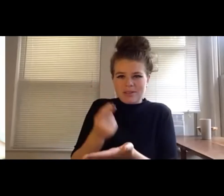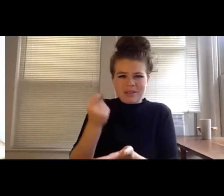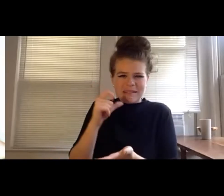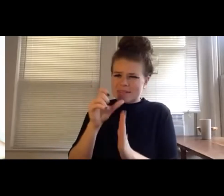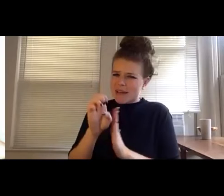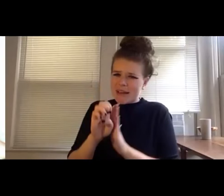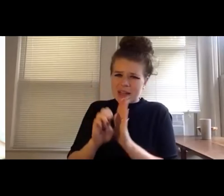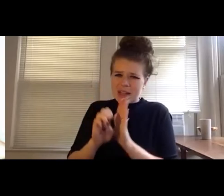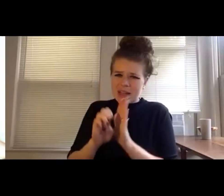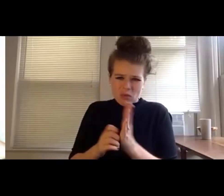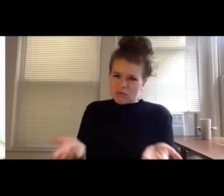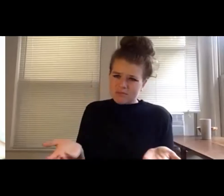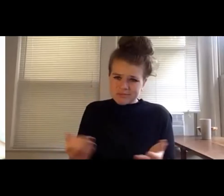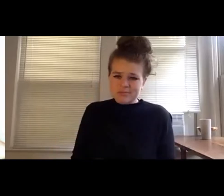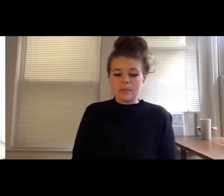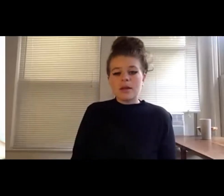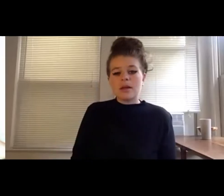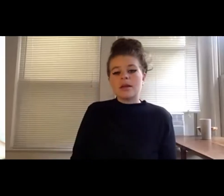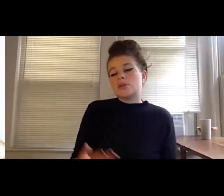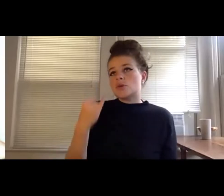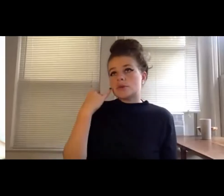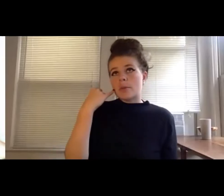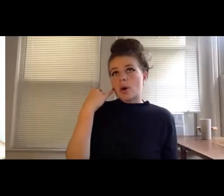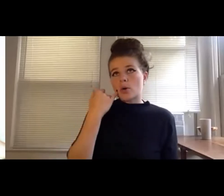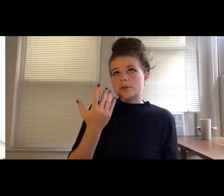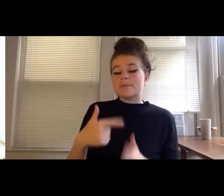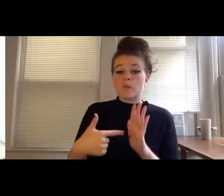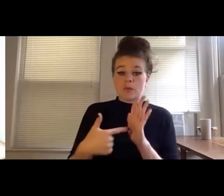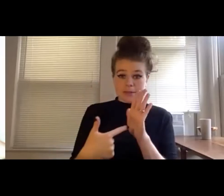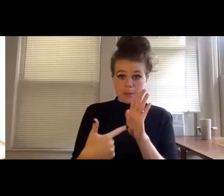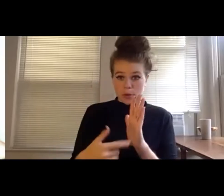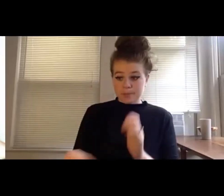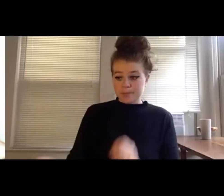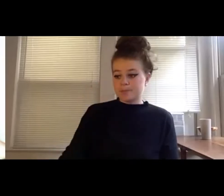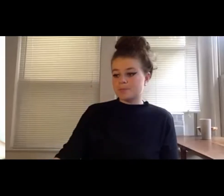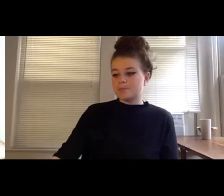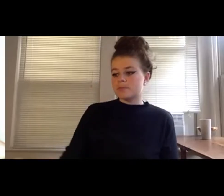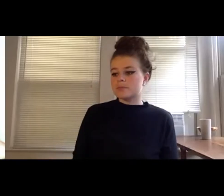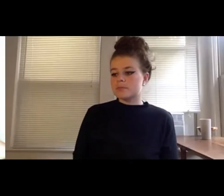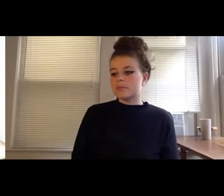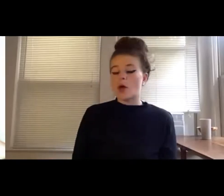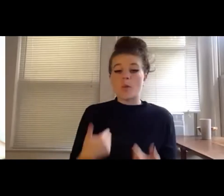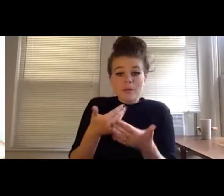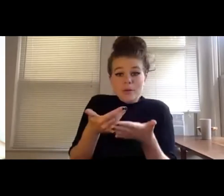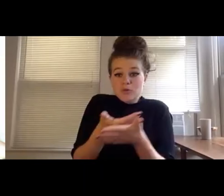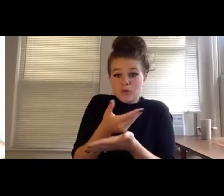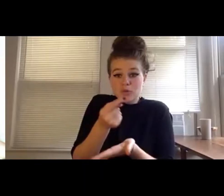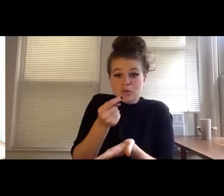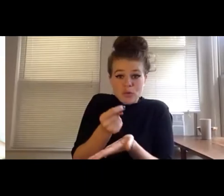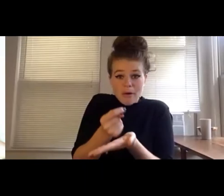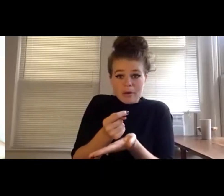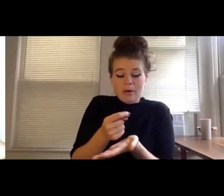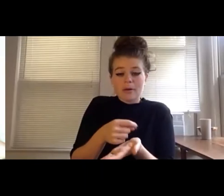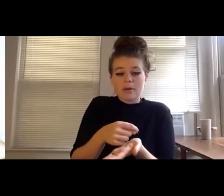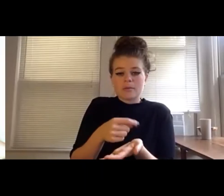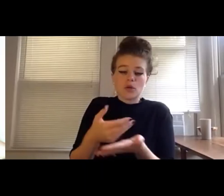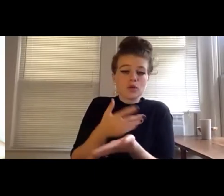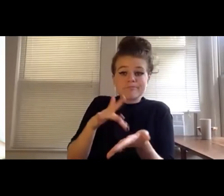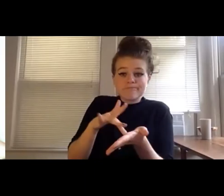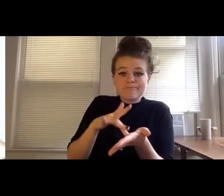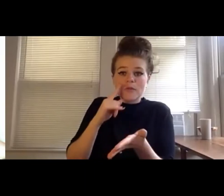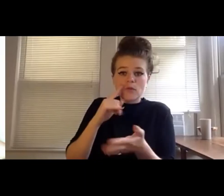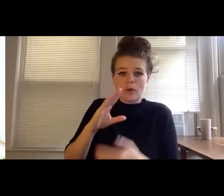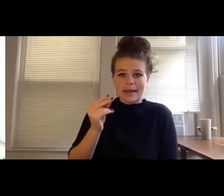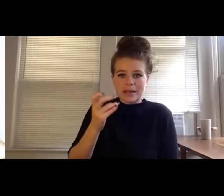do. So let's say, for example, we have a new drug for a cancer that really we don't have